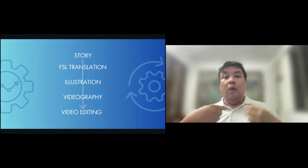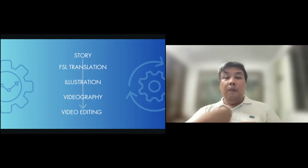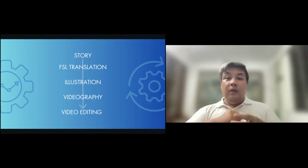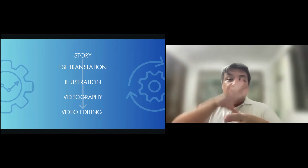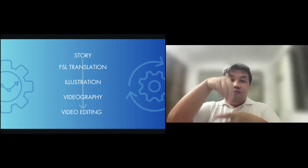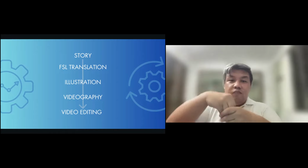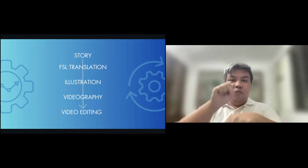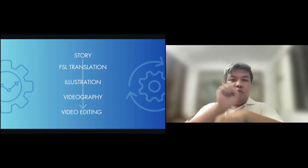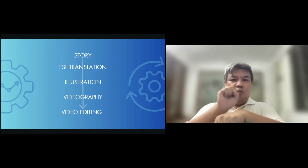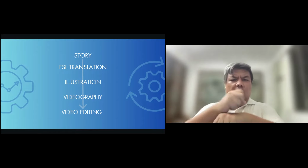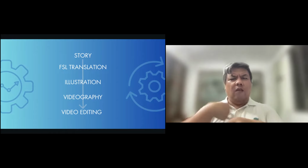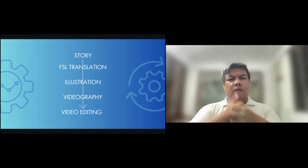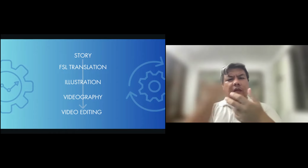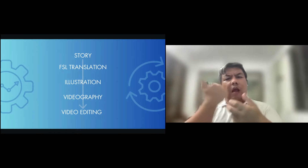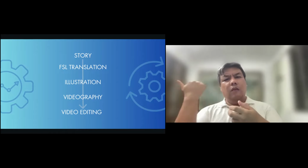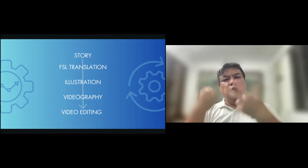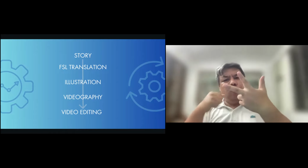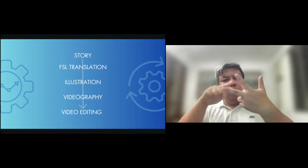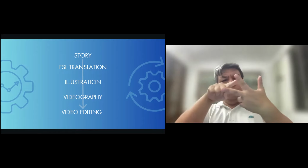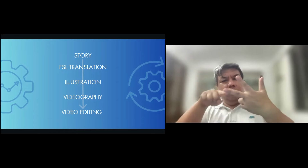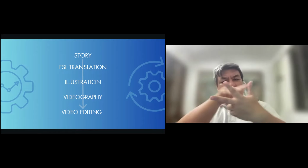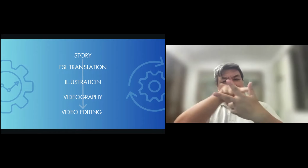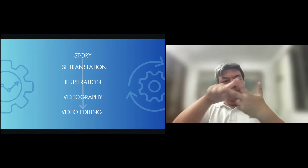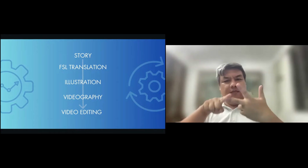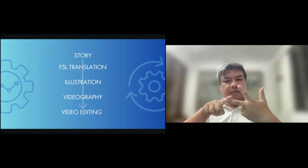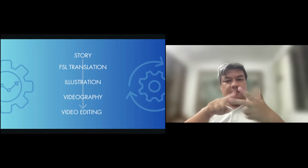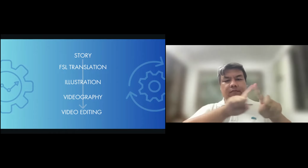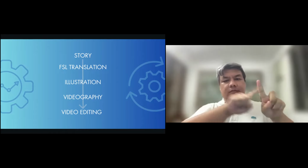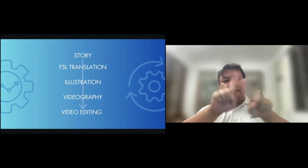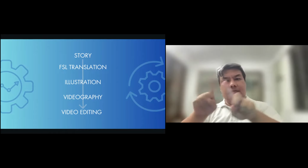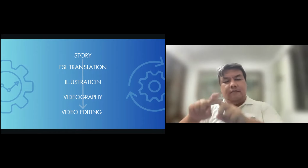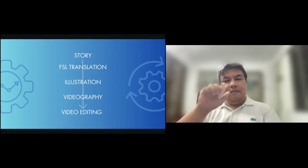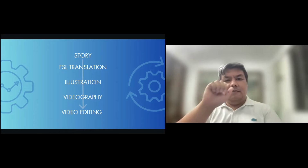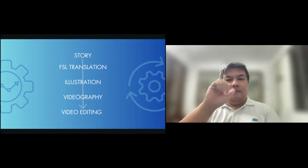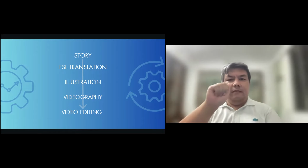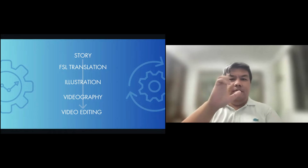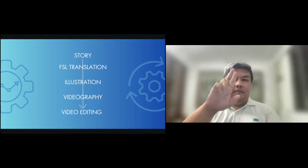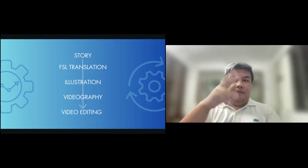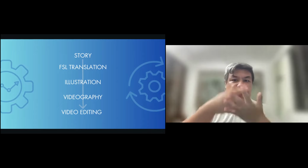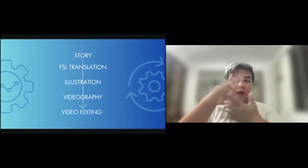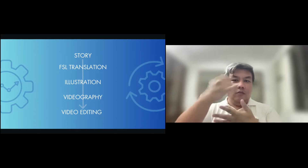So once we do that, we needed to sit down and we needed to